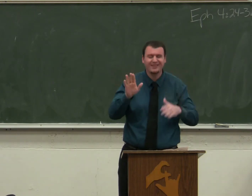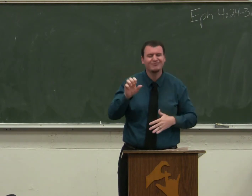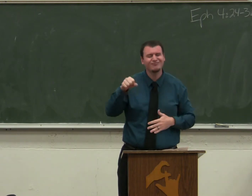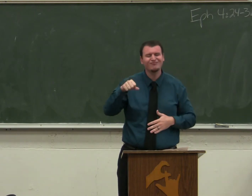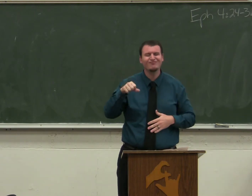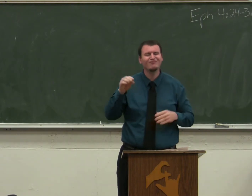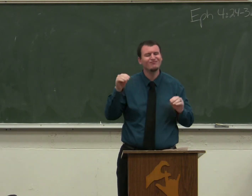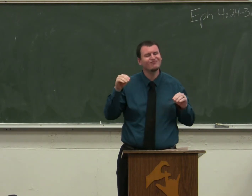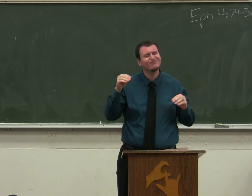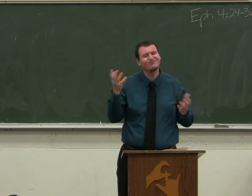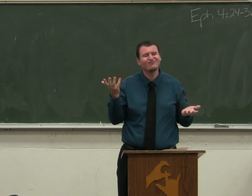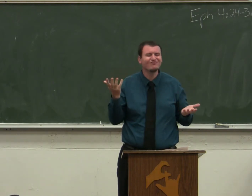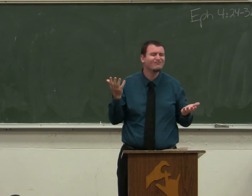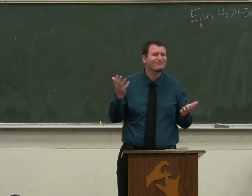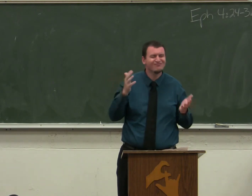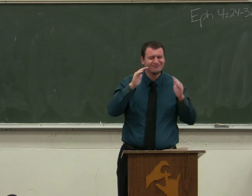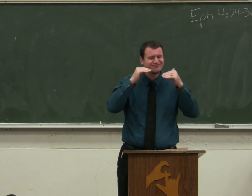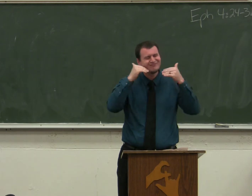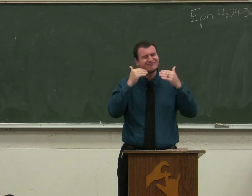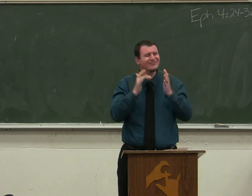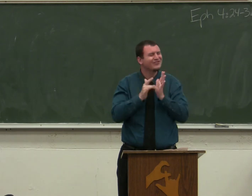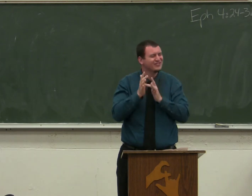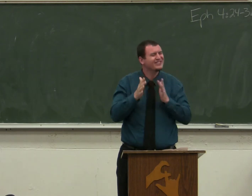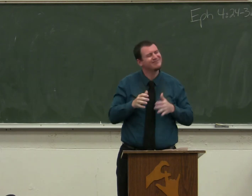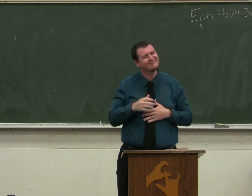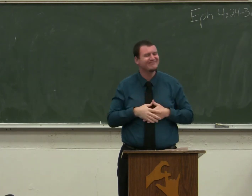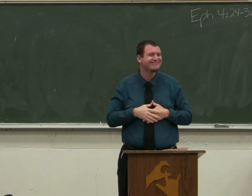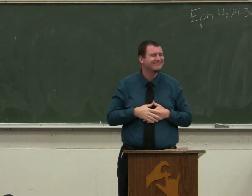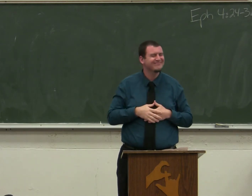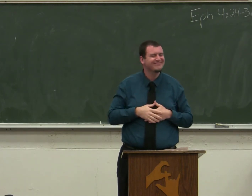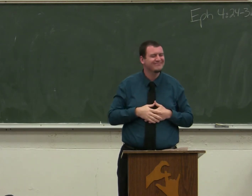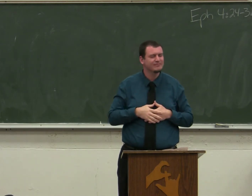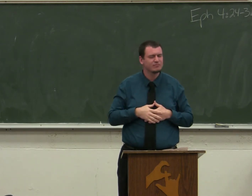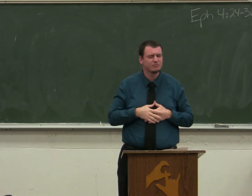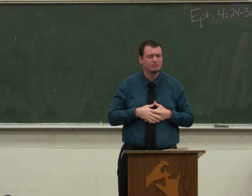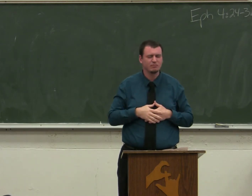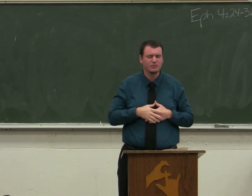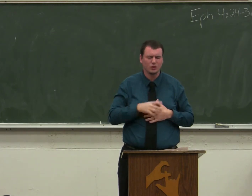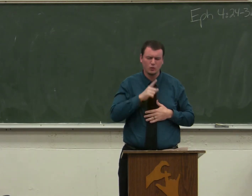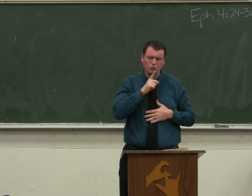Sometimes we show up on Sunday to church and we smile and we look good on the outside.